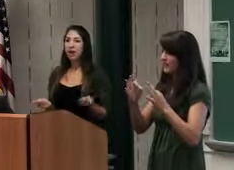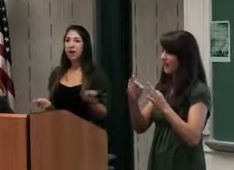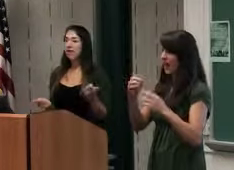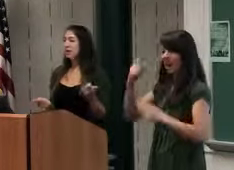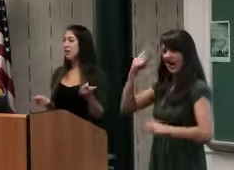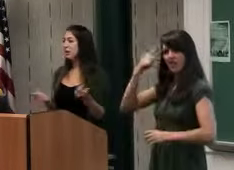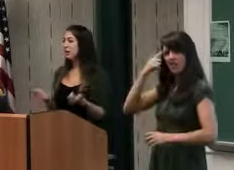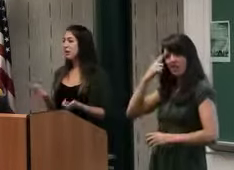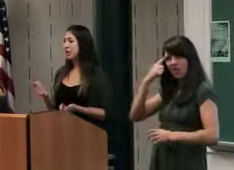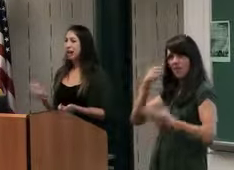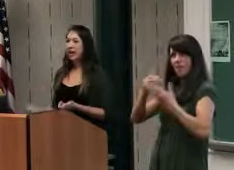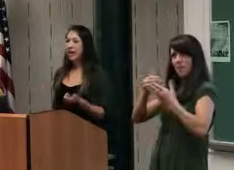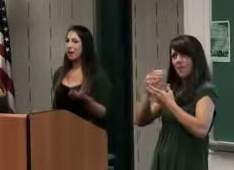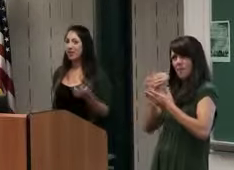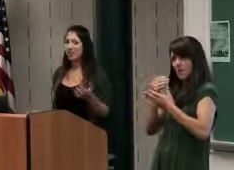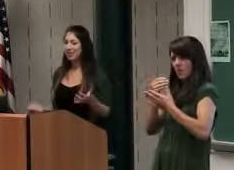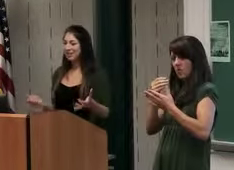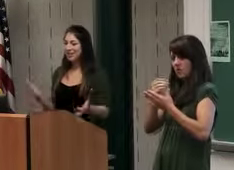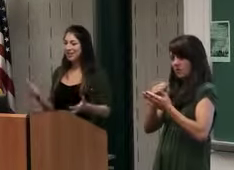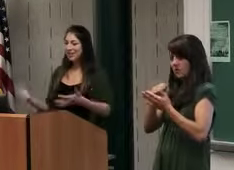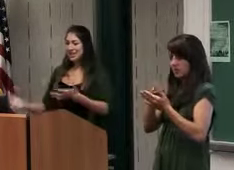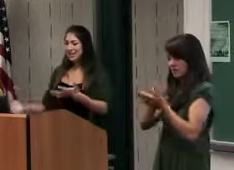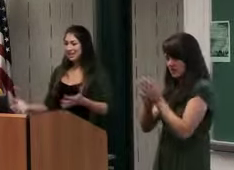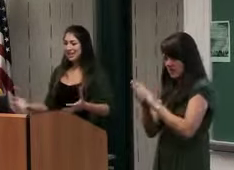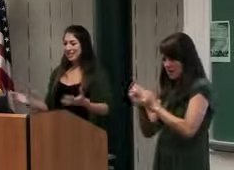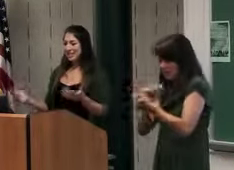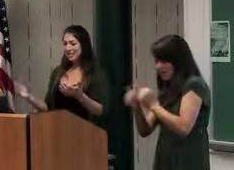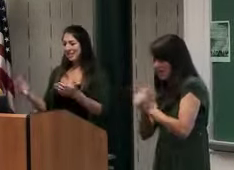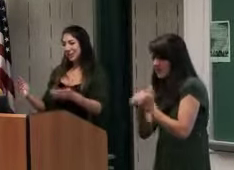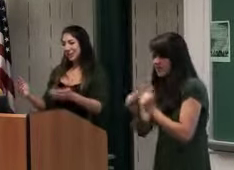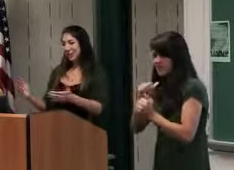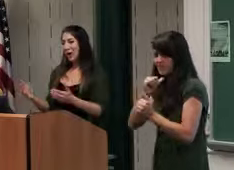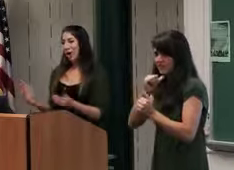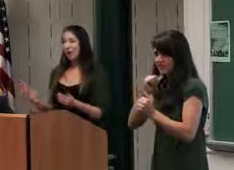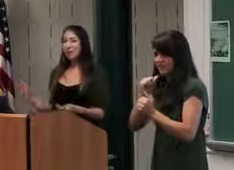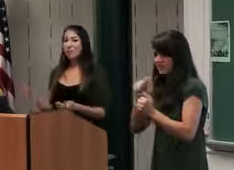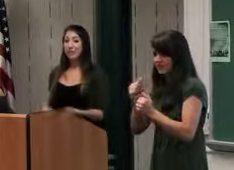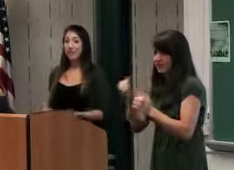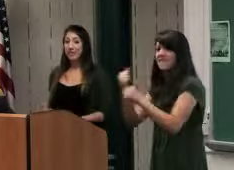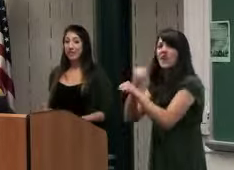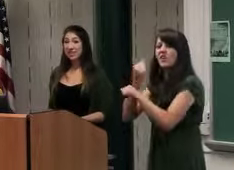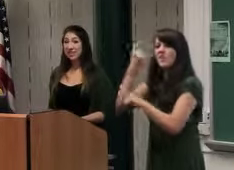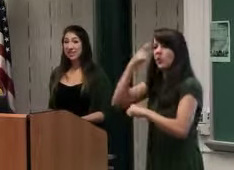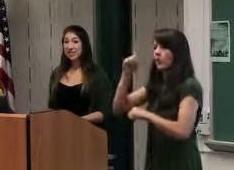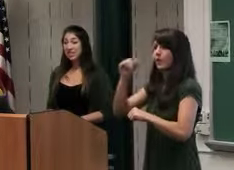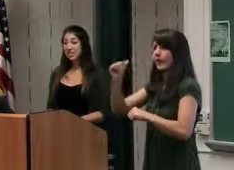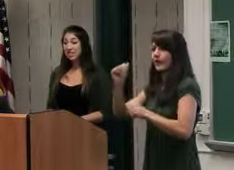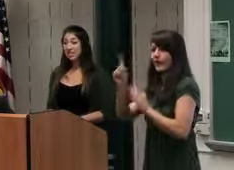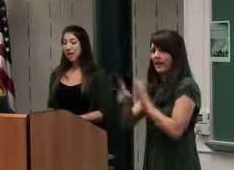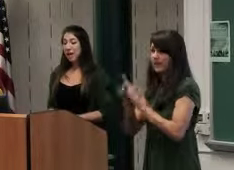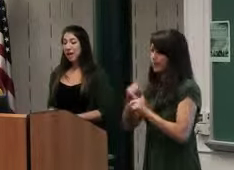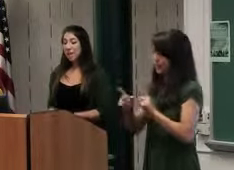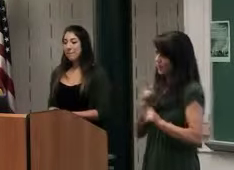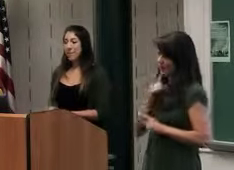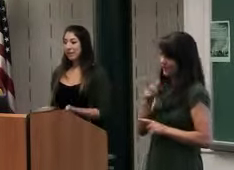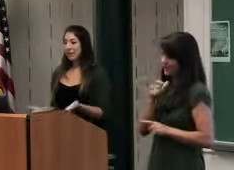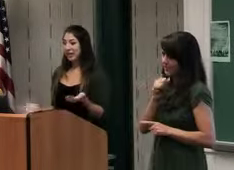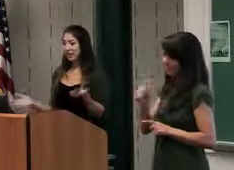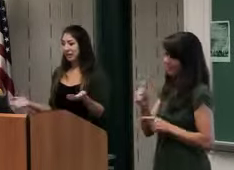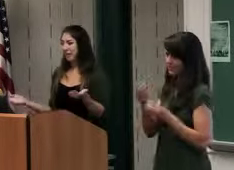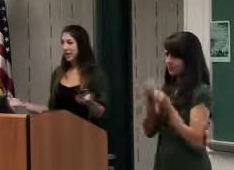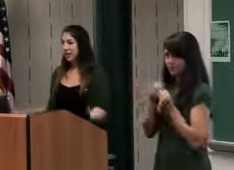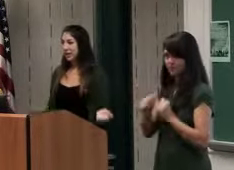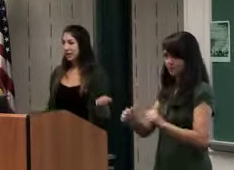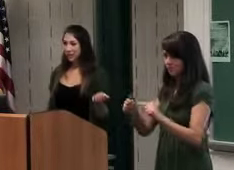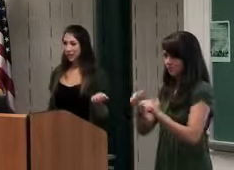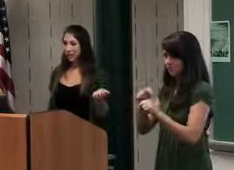competitive and not let anyone share A hours, and just because we all want to improve our skills. But